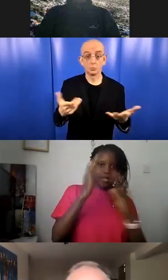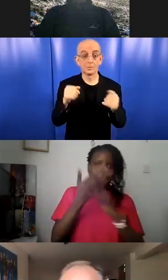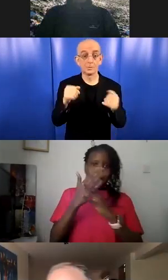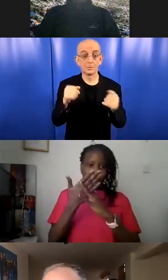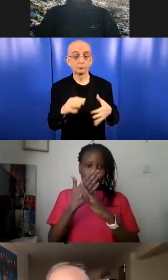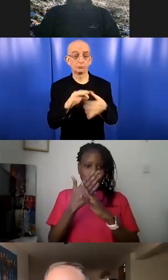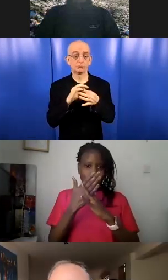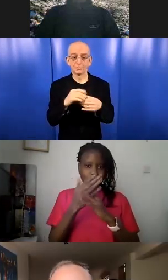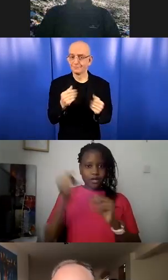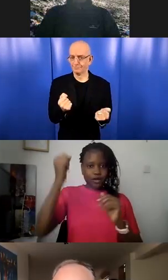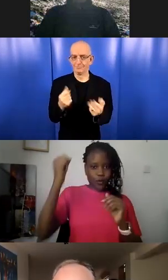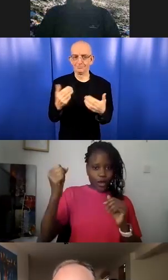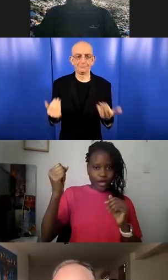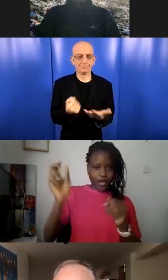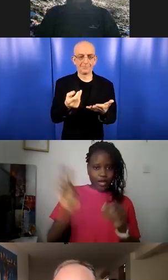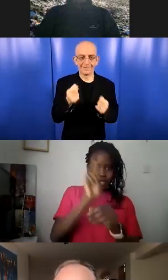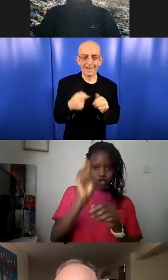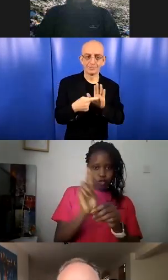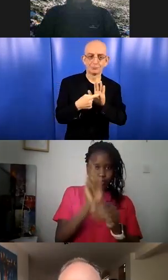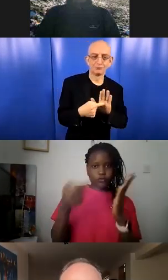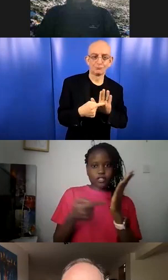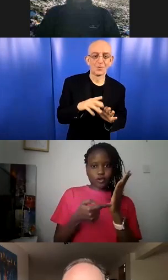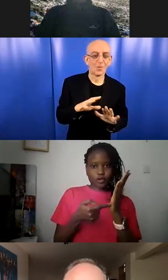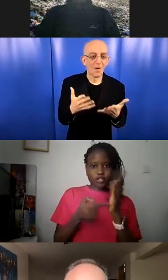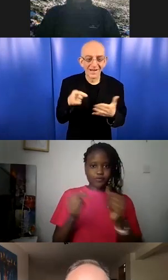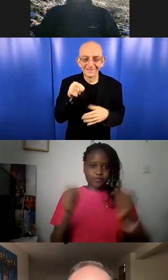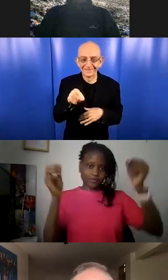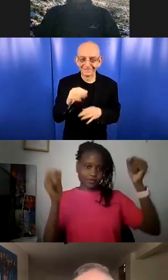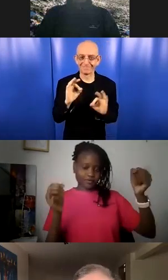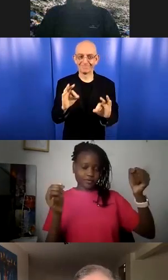on the one hand, the use of technology, and on the other hand,